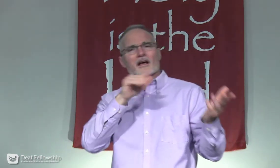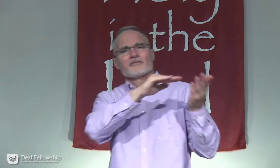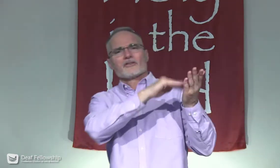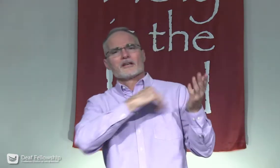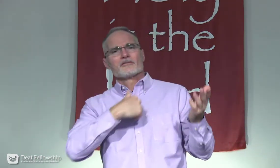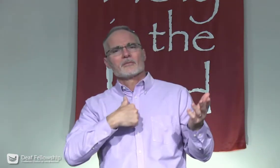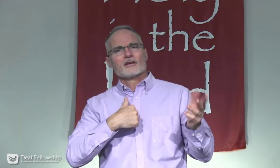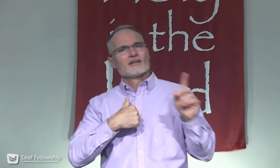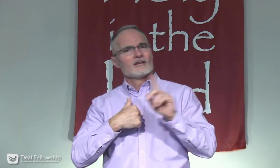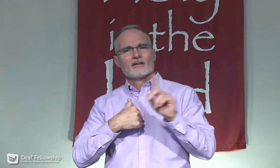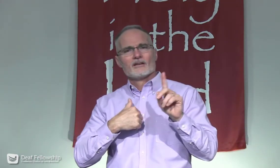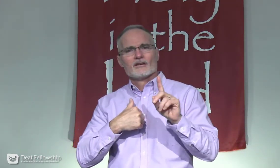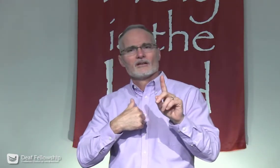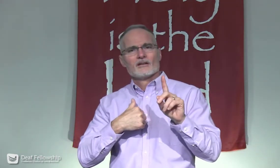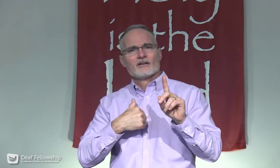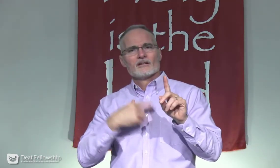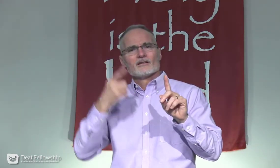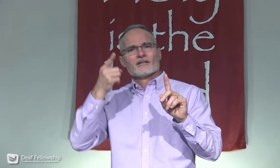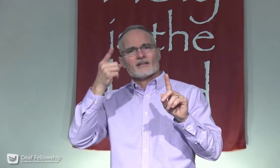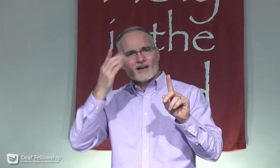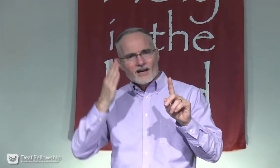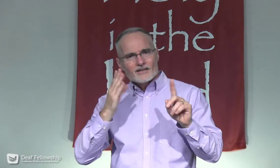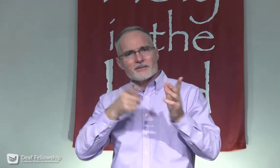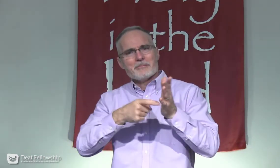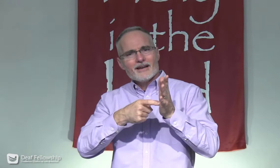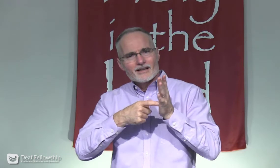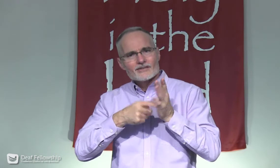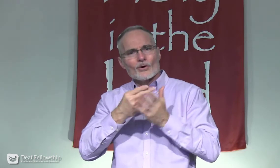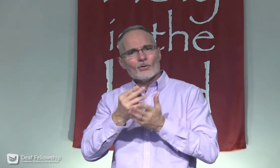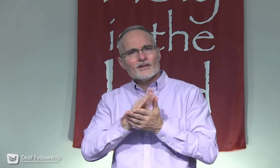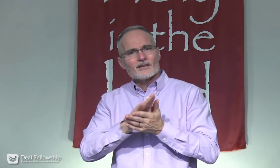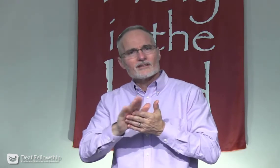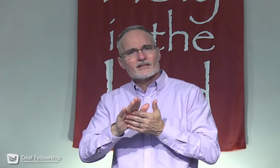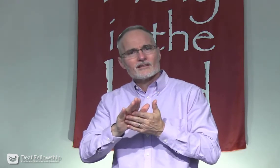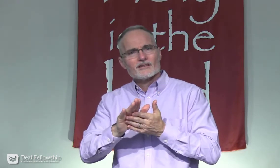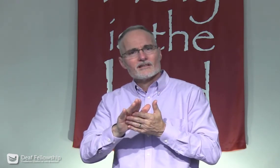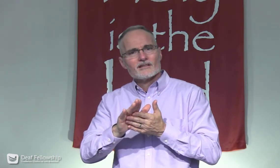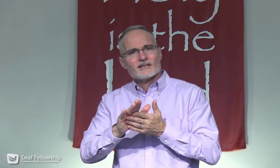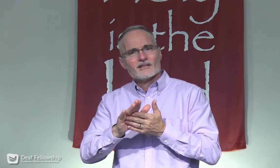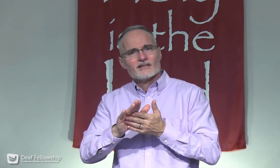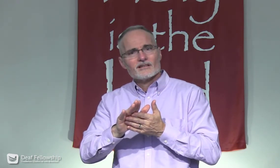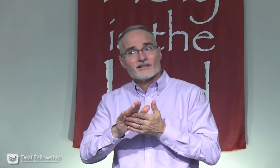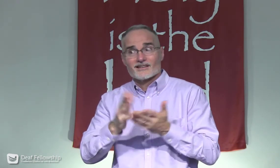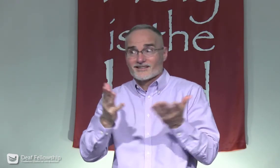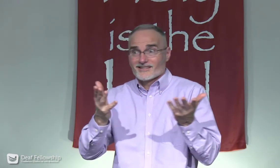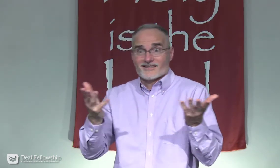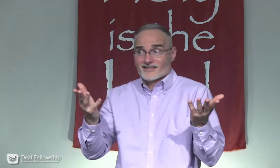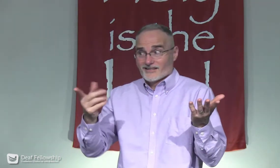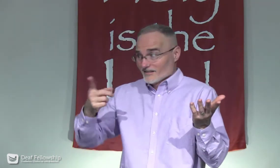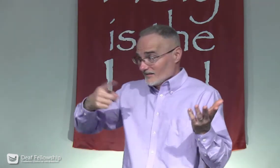deny that. We expect forgiveness, but God demands holiness.